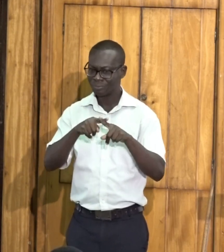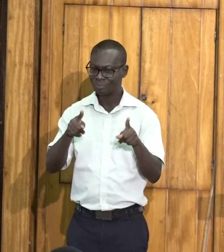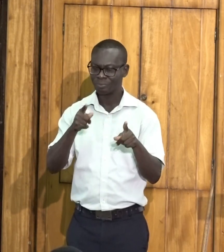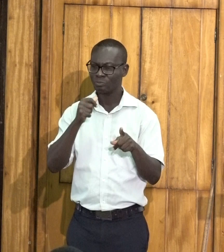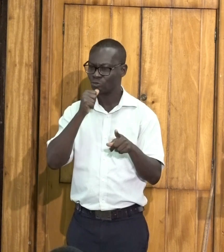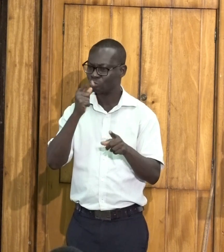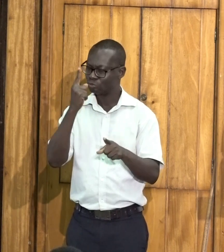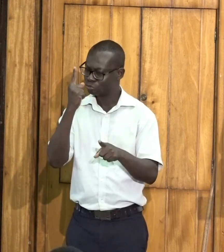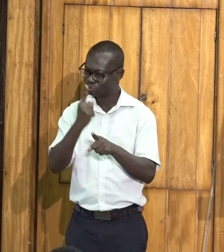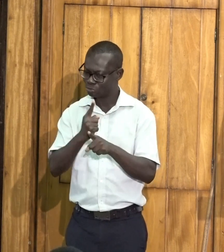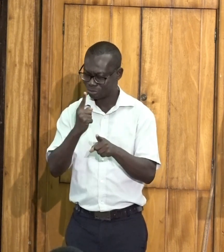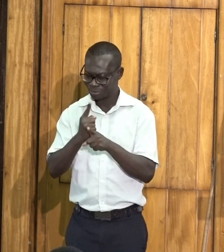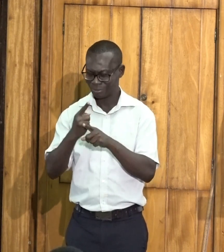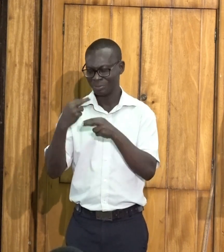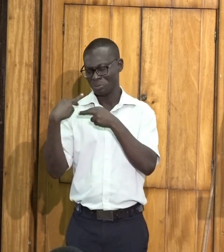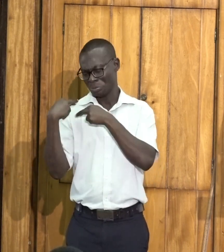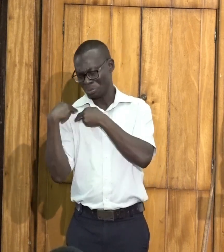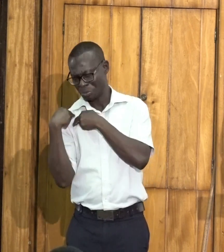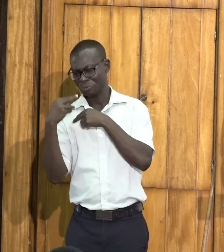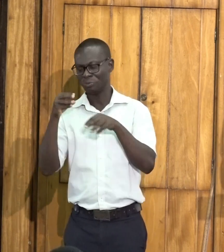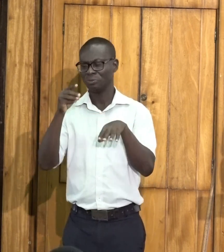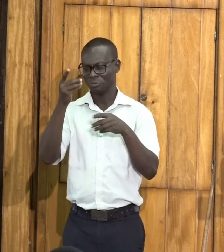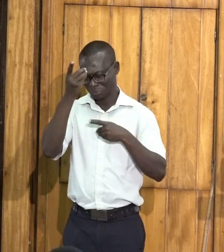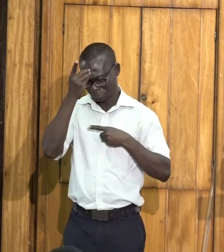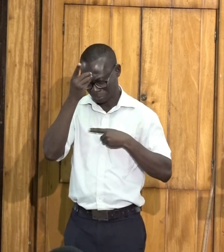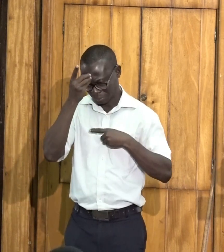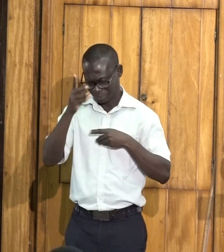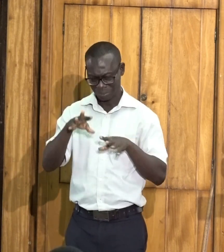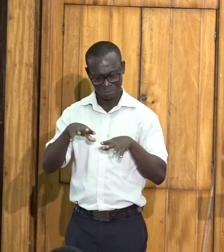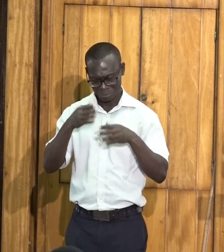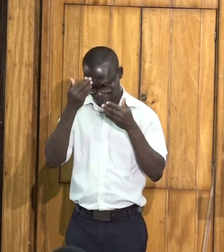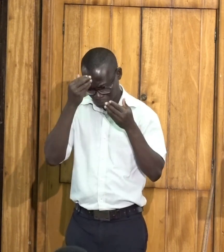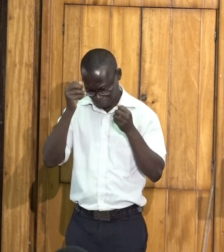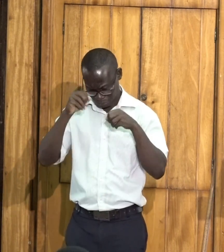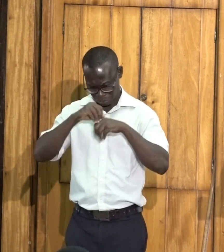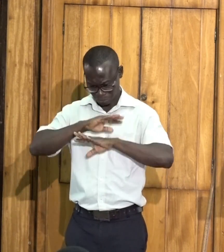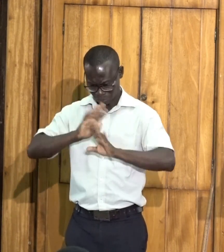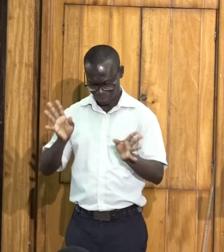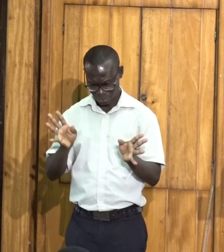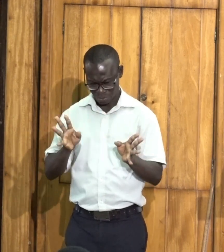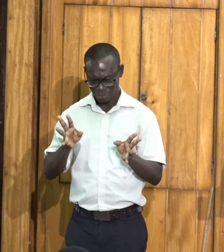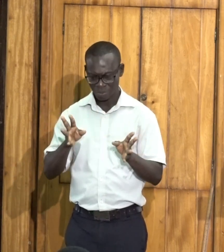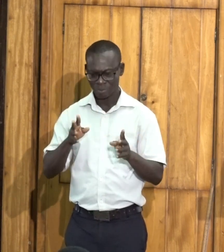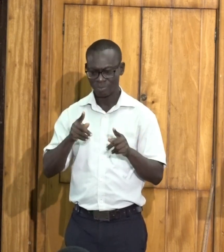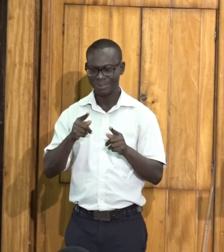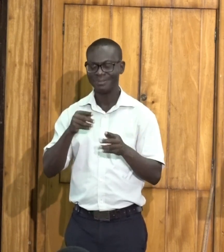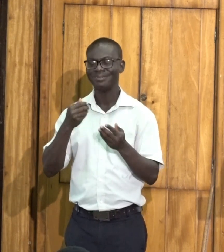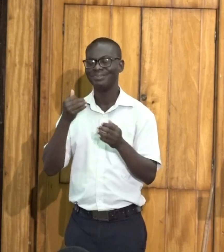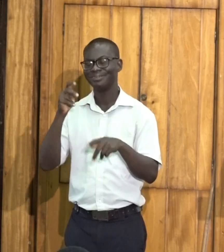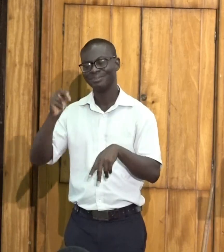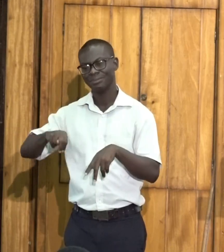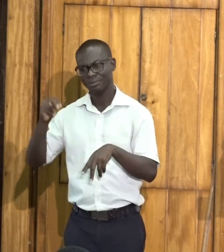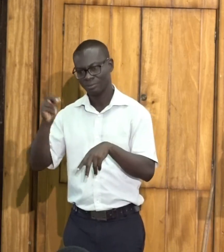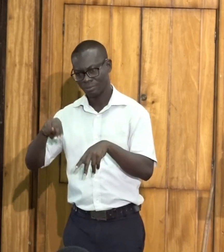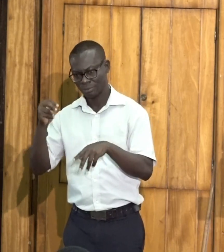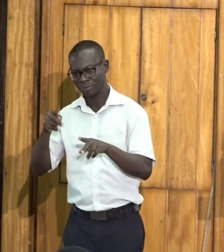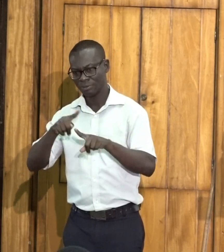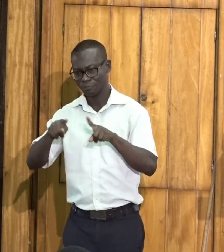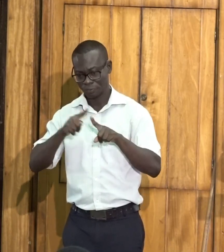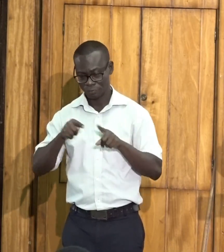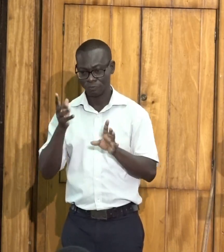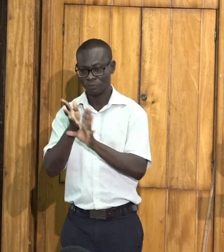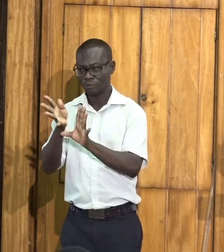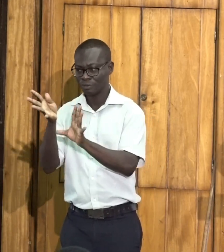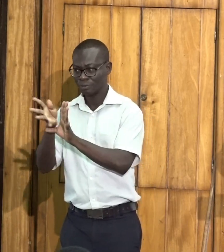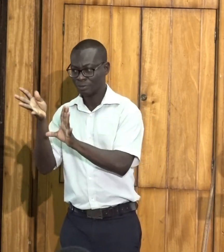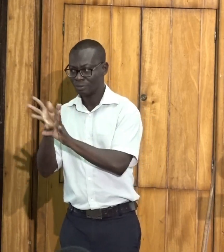properly understand the burden of the disease and couldn't properly lead our interventions. Looking at all of this,